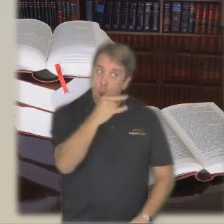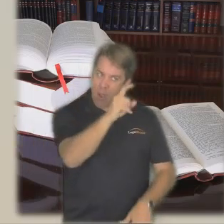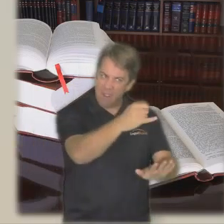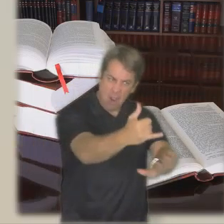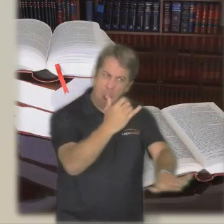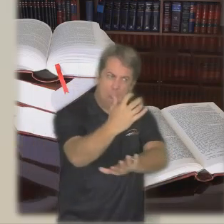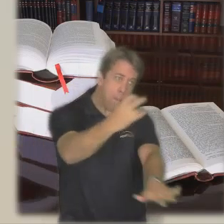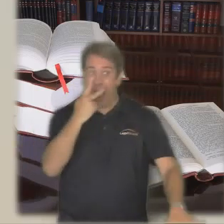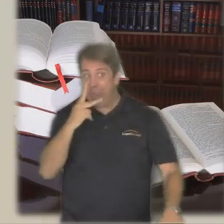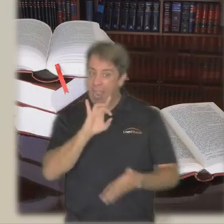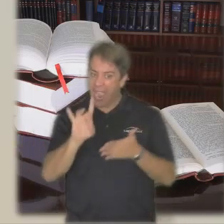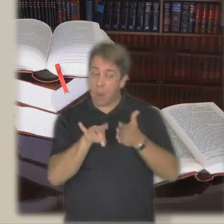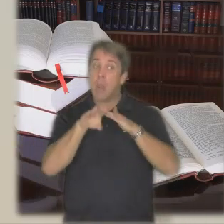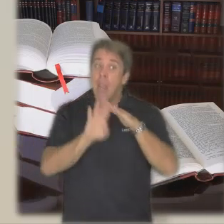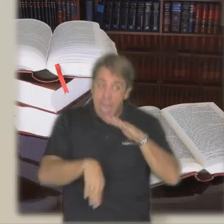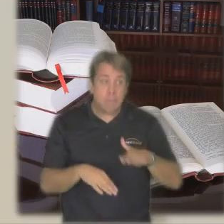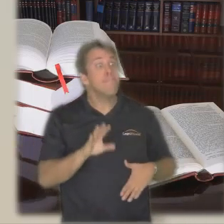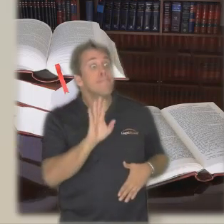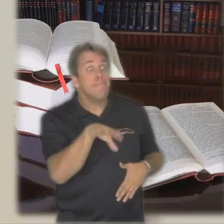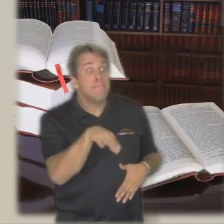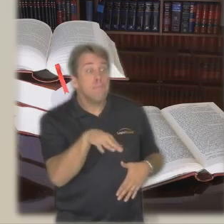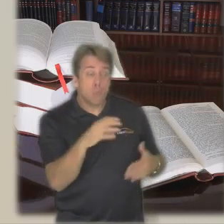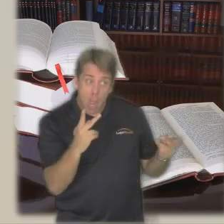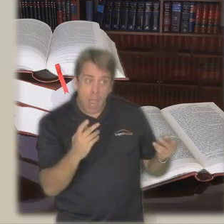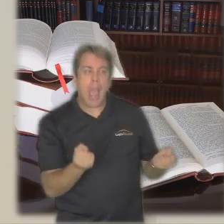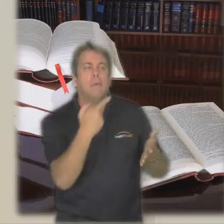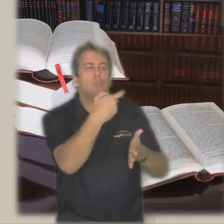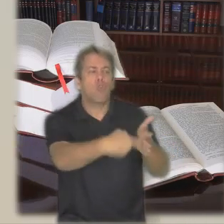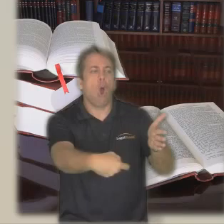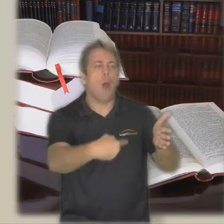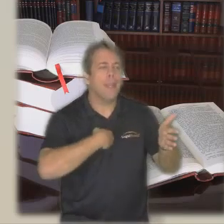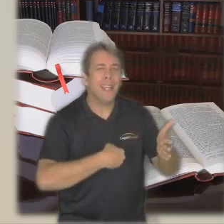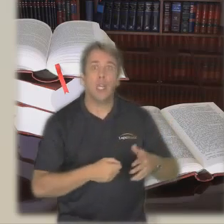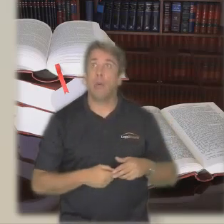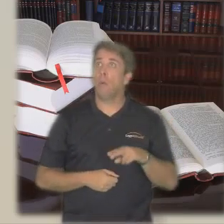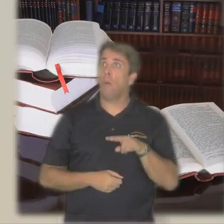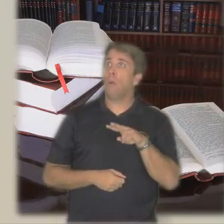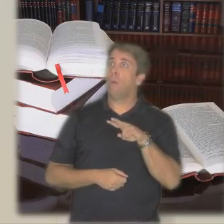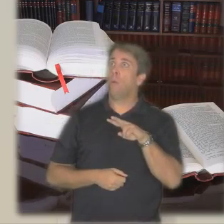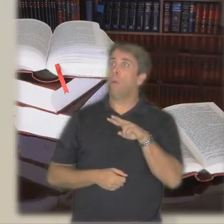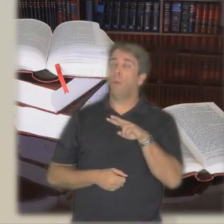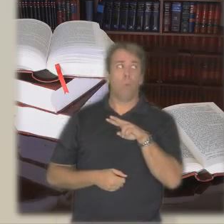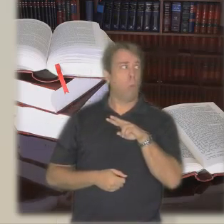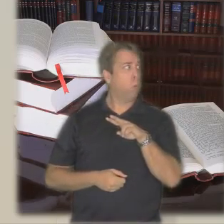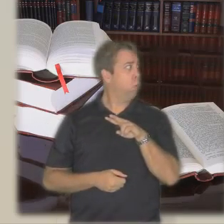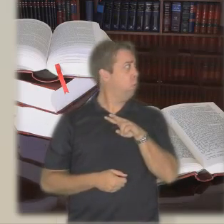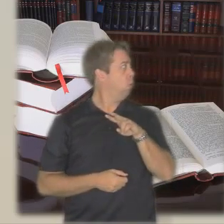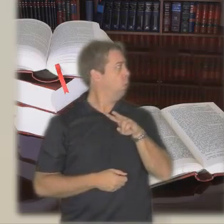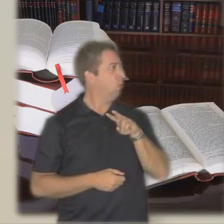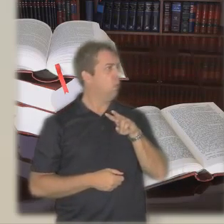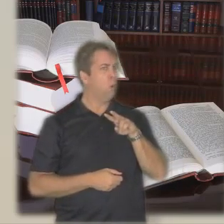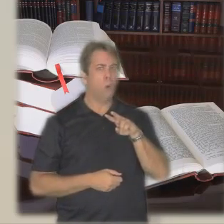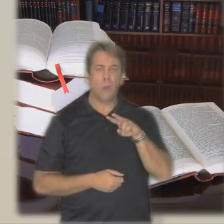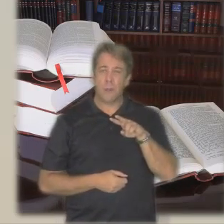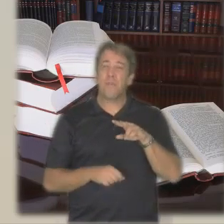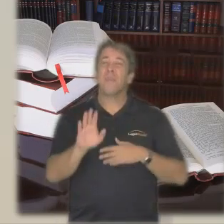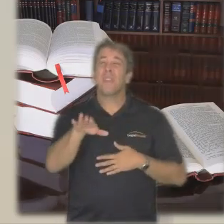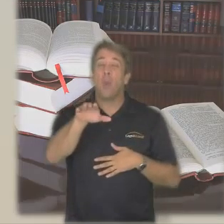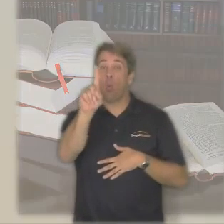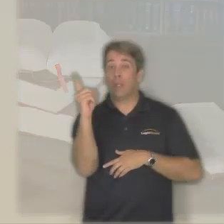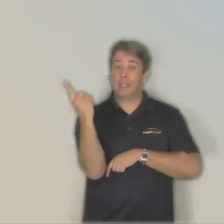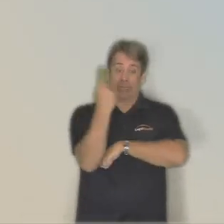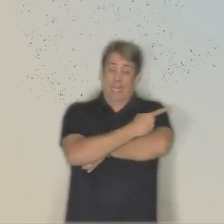back within 8 hours of my call. What would that attorney say? How much would he charge you on a monthly basis? Have you